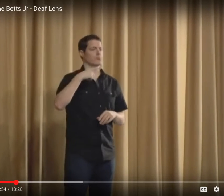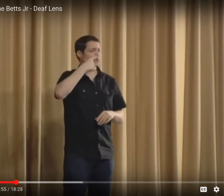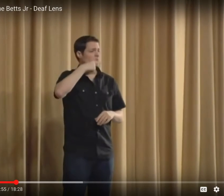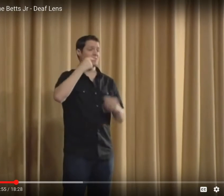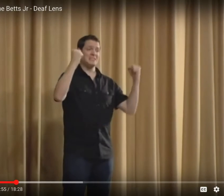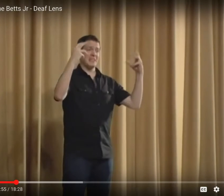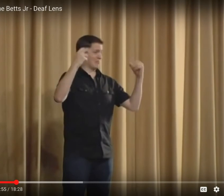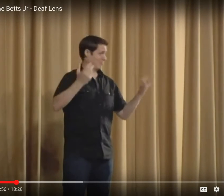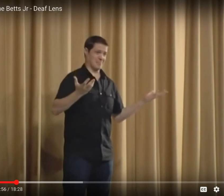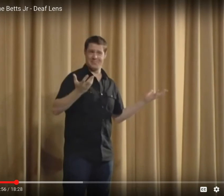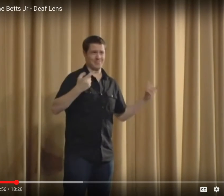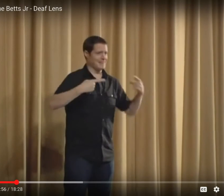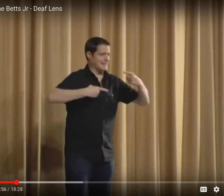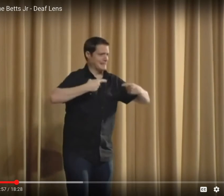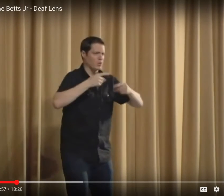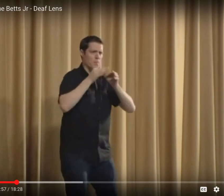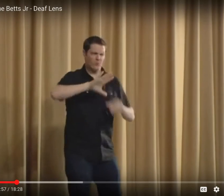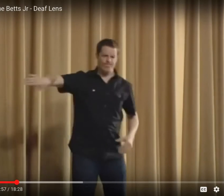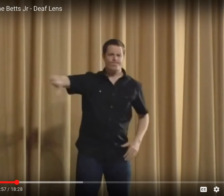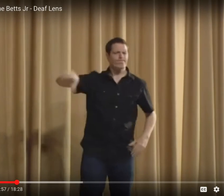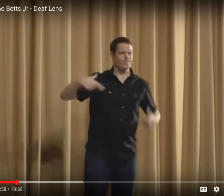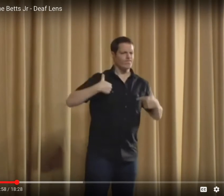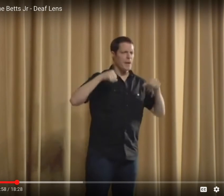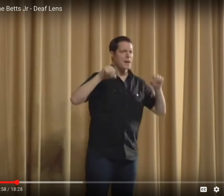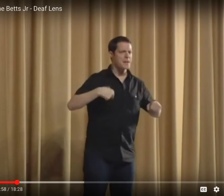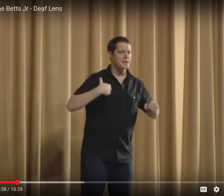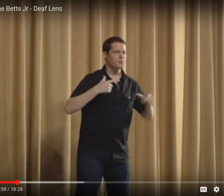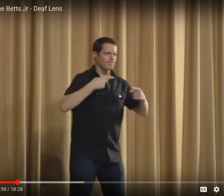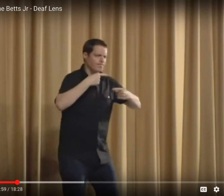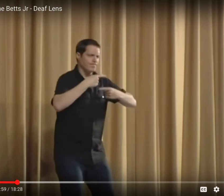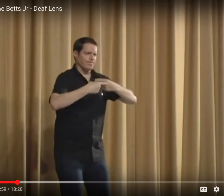Fakhoud, who died recently. He was hearing. He didn't sign. He wouldn't sign.